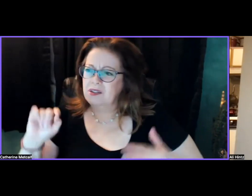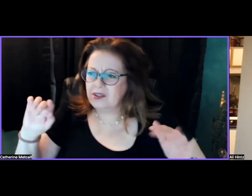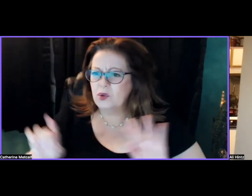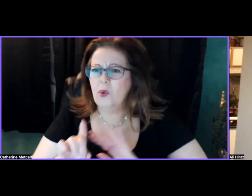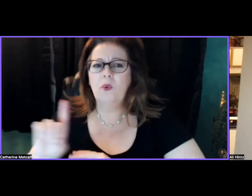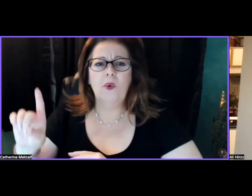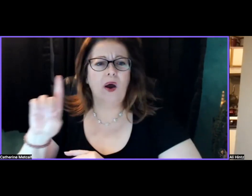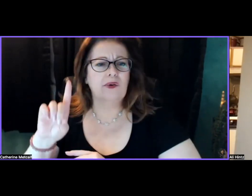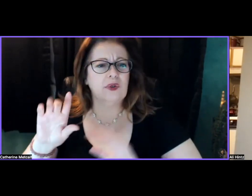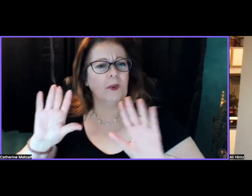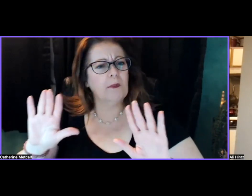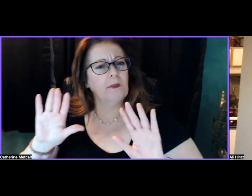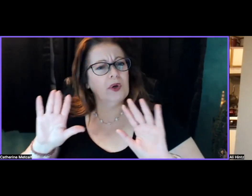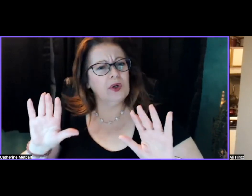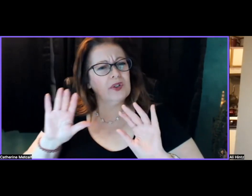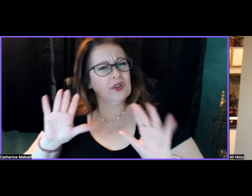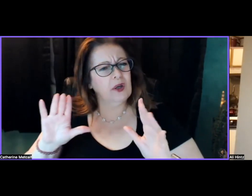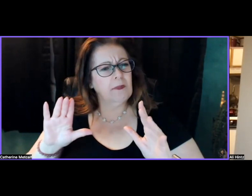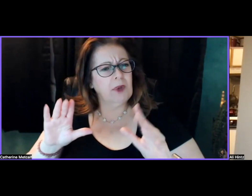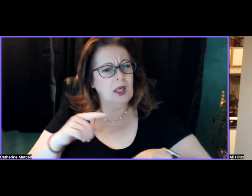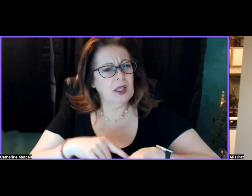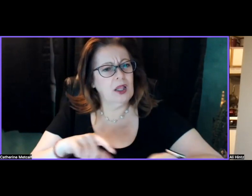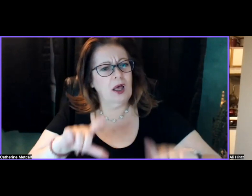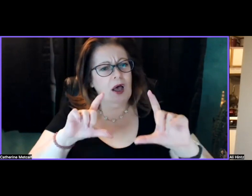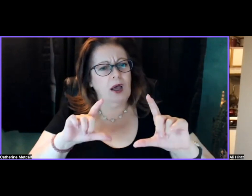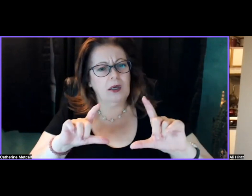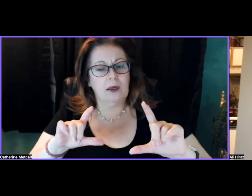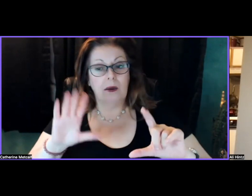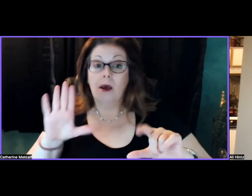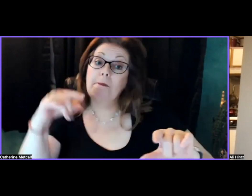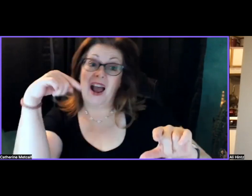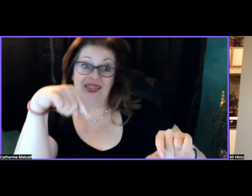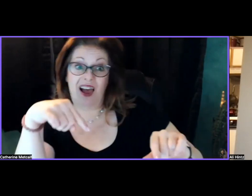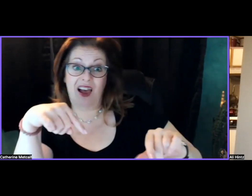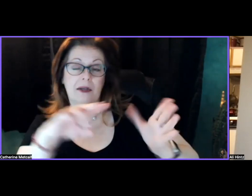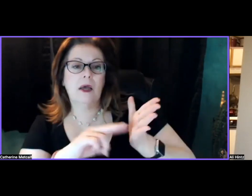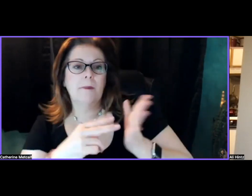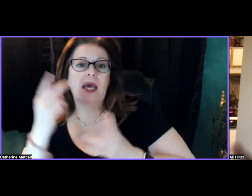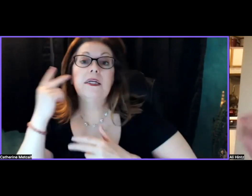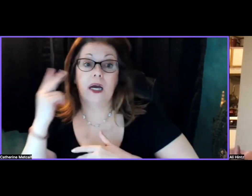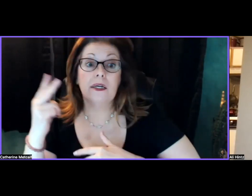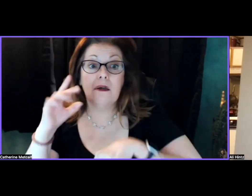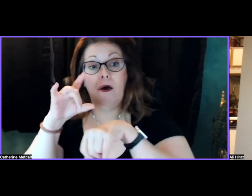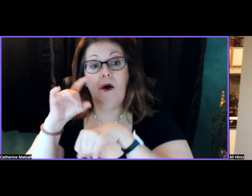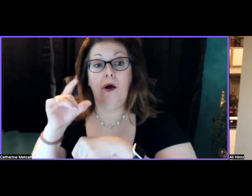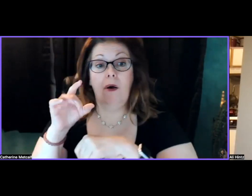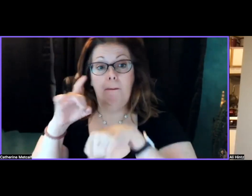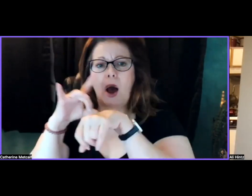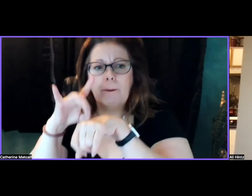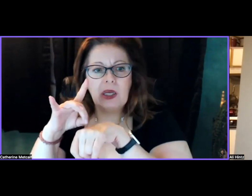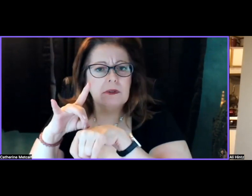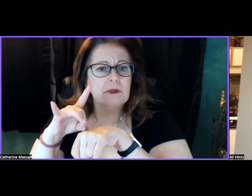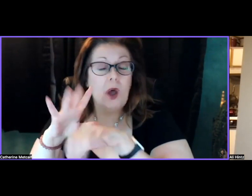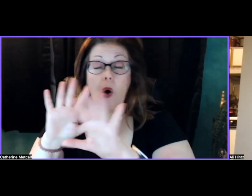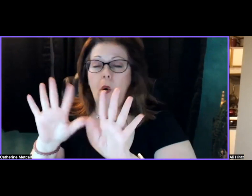By that, I mean I saw pumpkin. I mean orange. I mean I dissociated. And I mean that good.